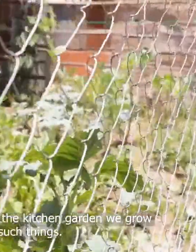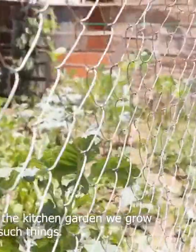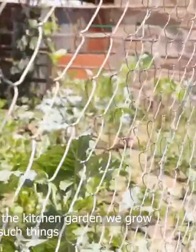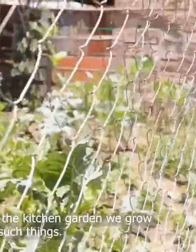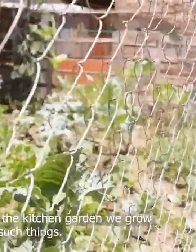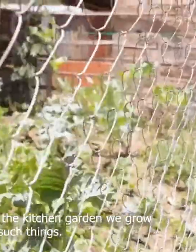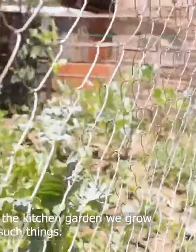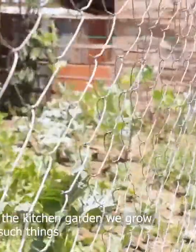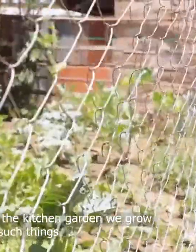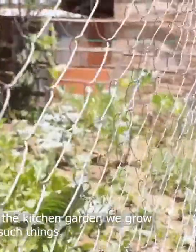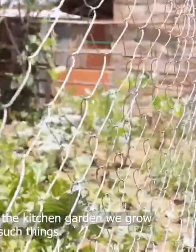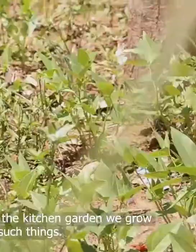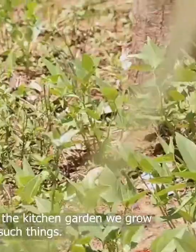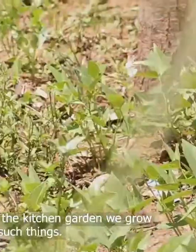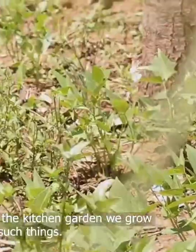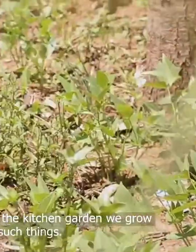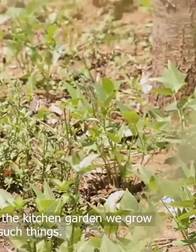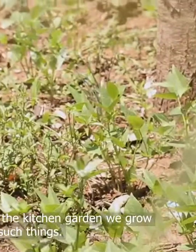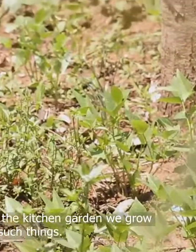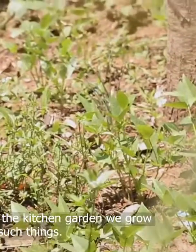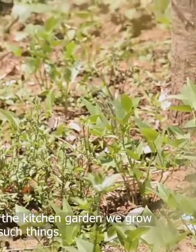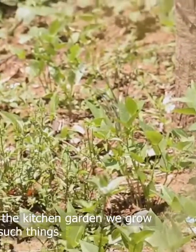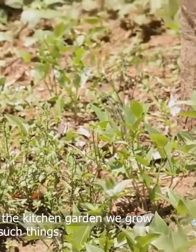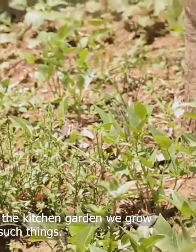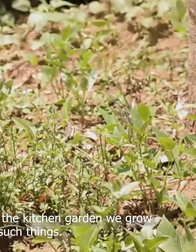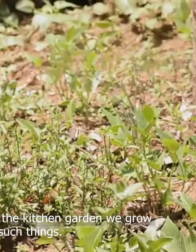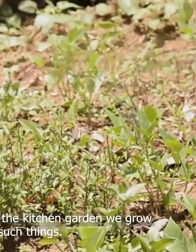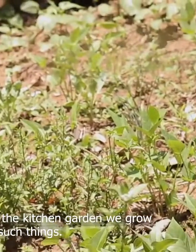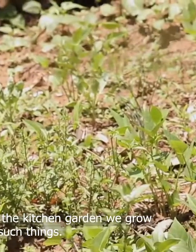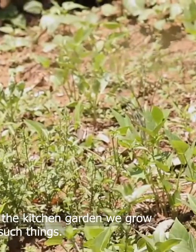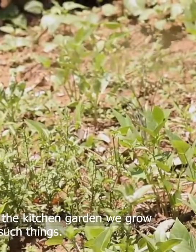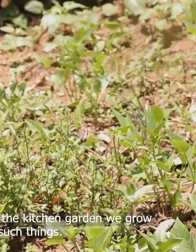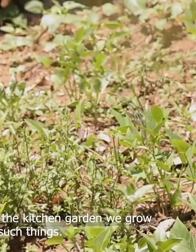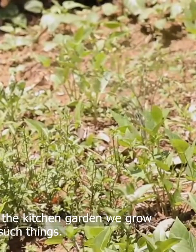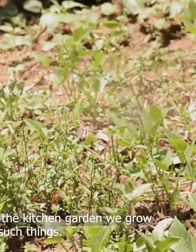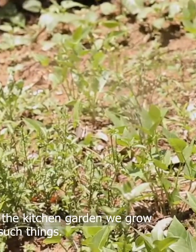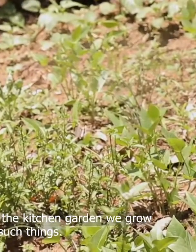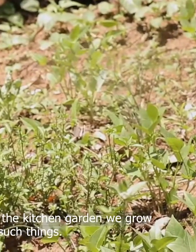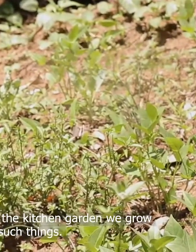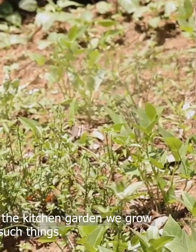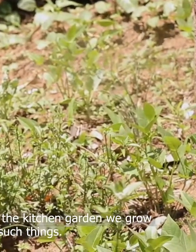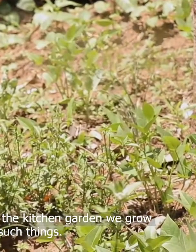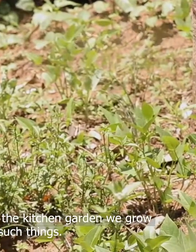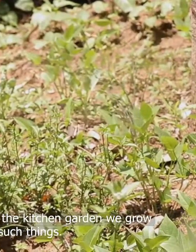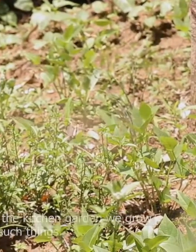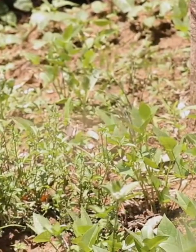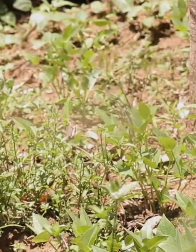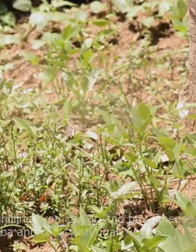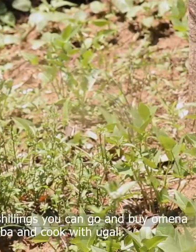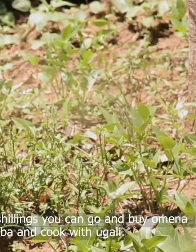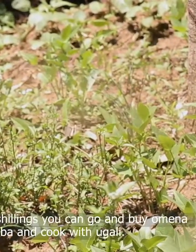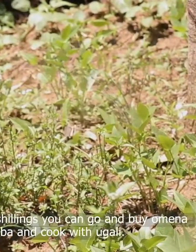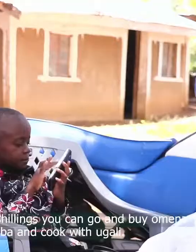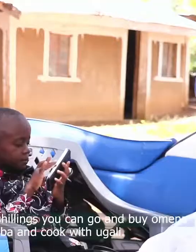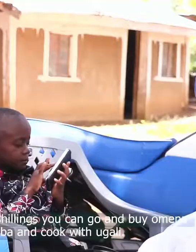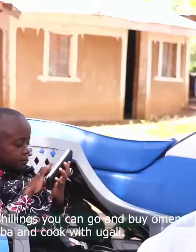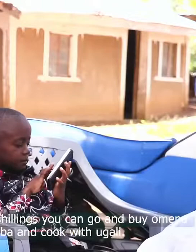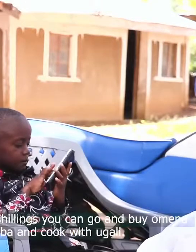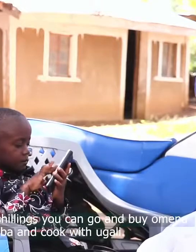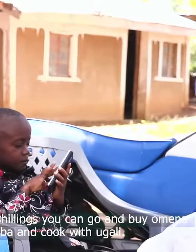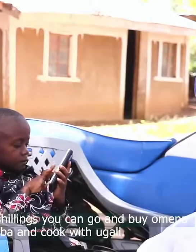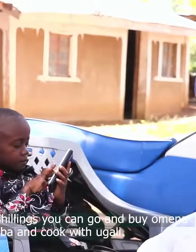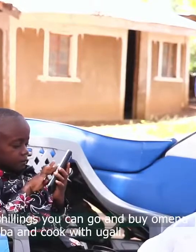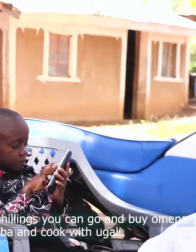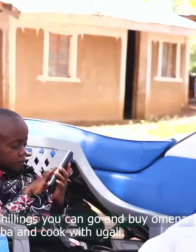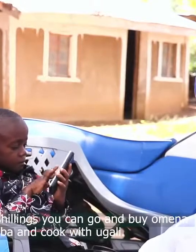unaeka sukuma wiki, spinach, even kunde, such things. So the little money you